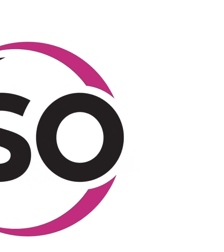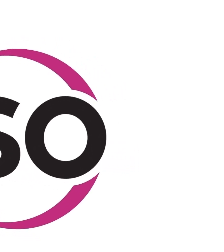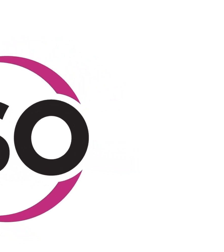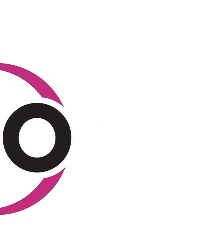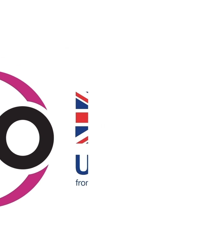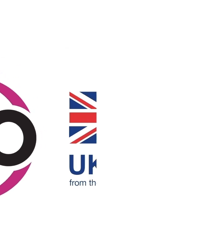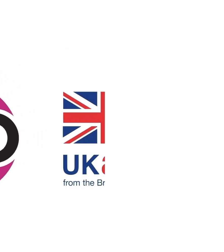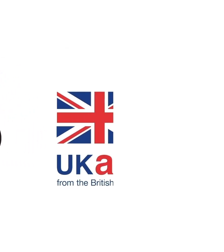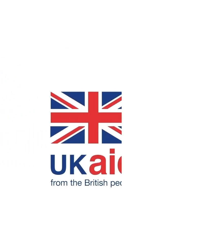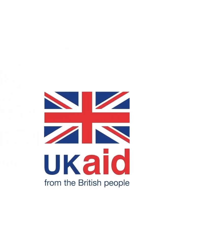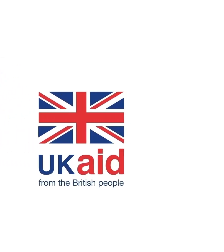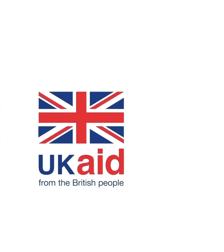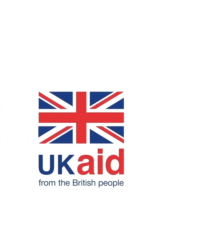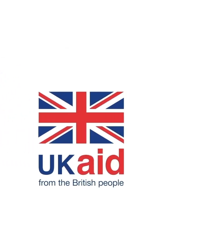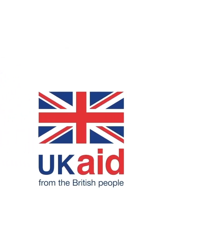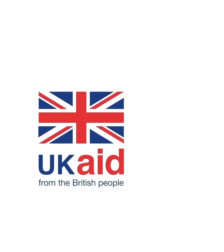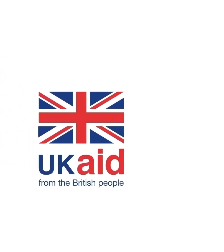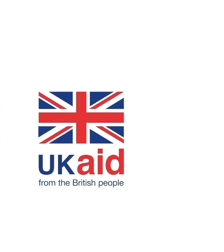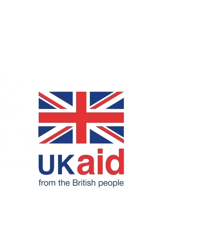VSO UK 8